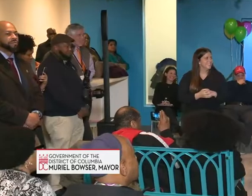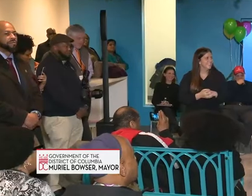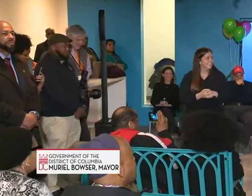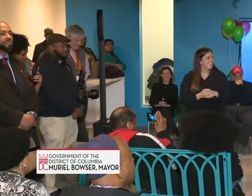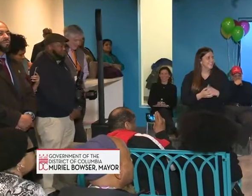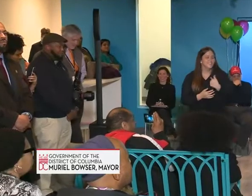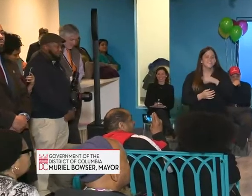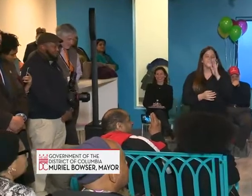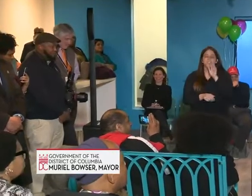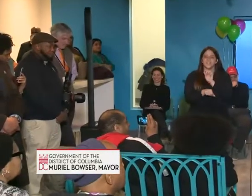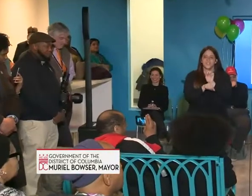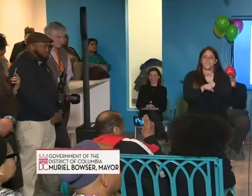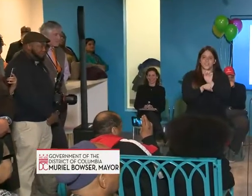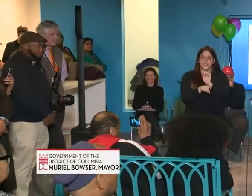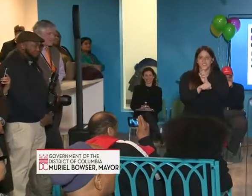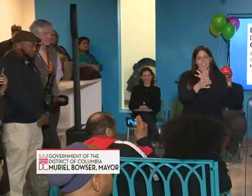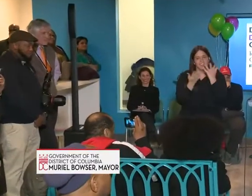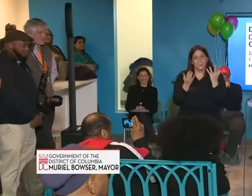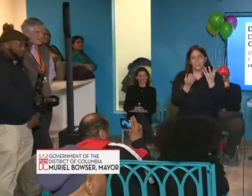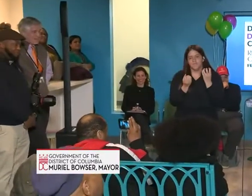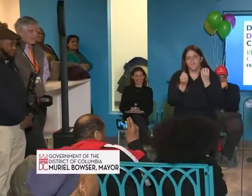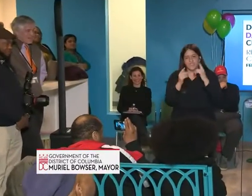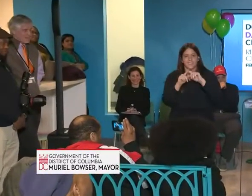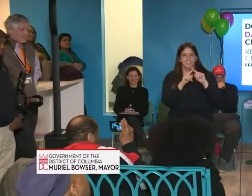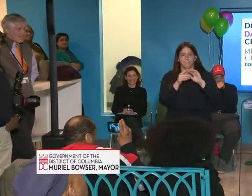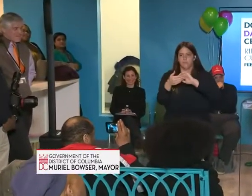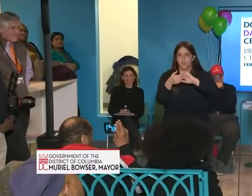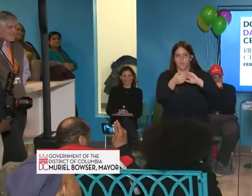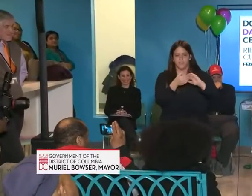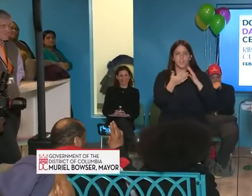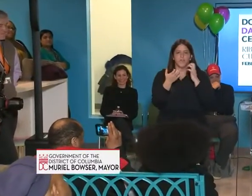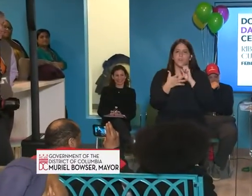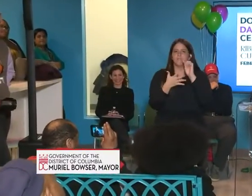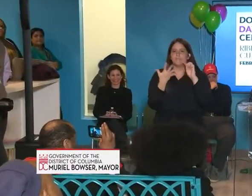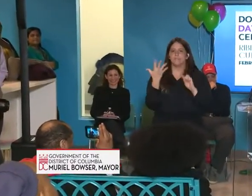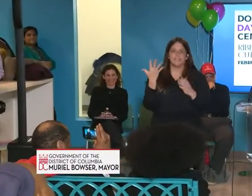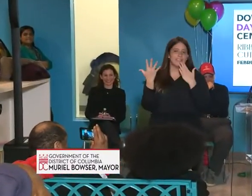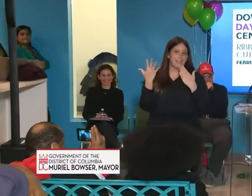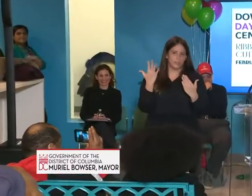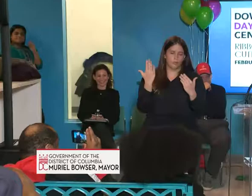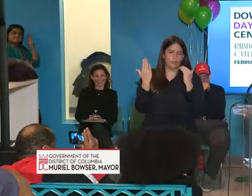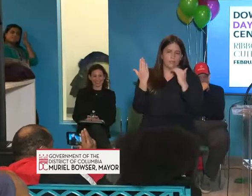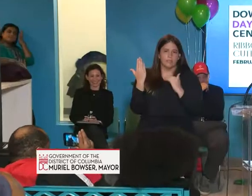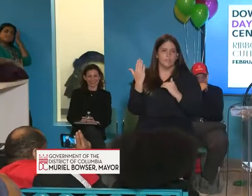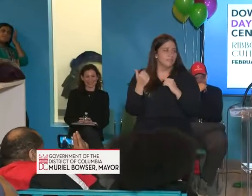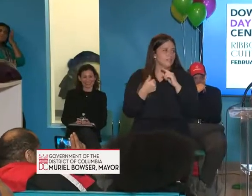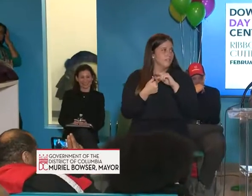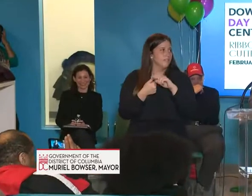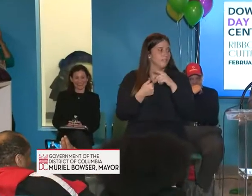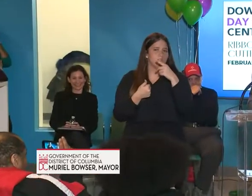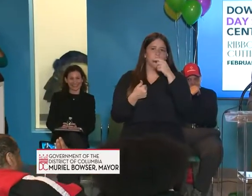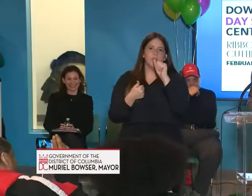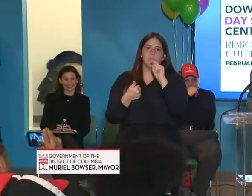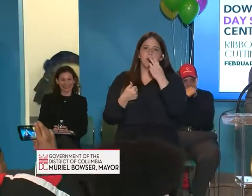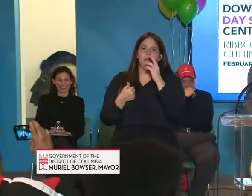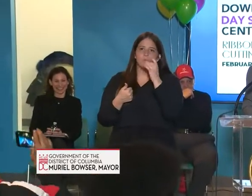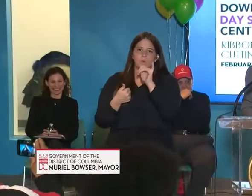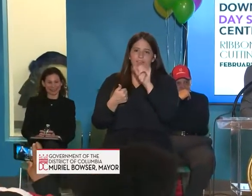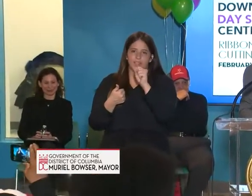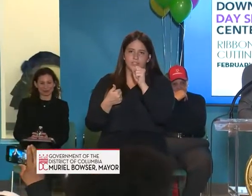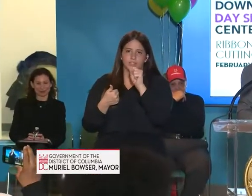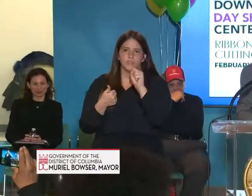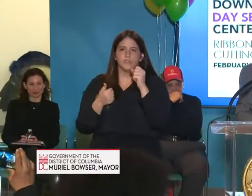Well, we are going to be working with a number of partners in this effort, and I want to take some time to list them. Pathways to Housing, you'll hear